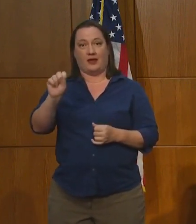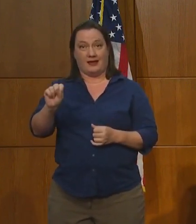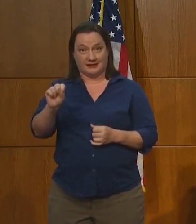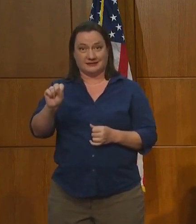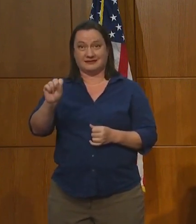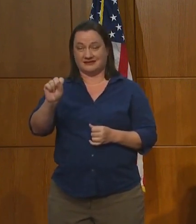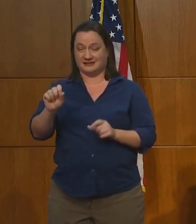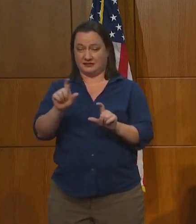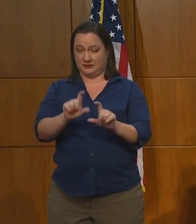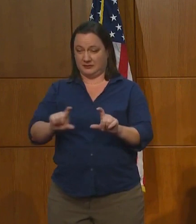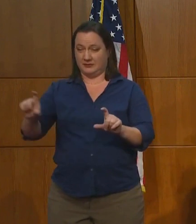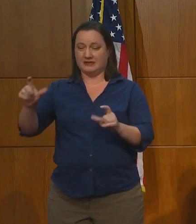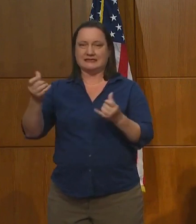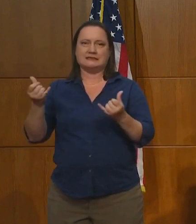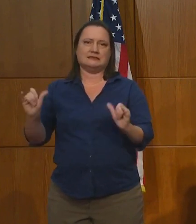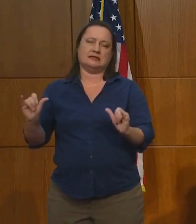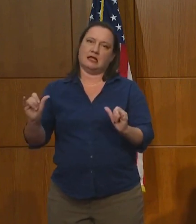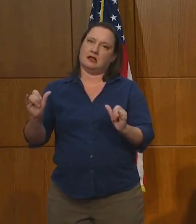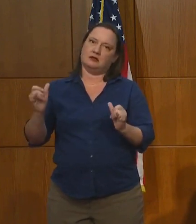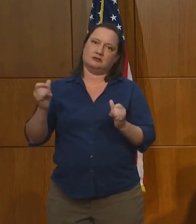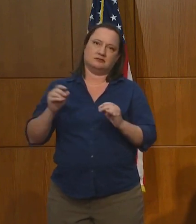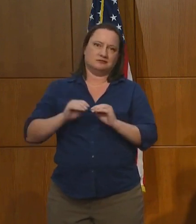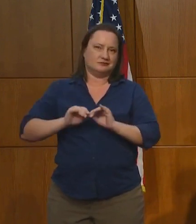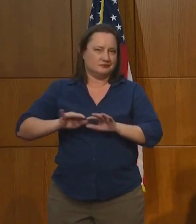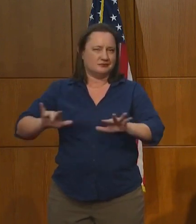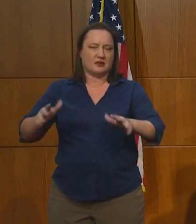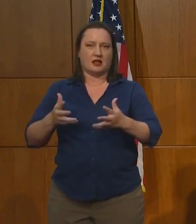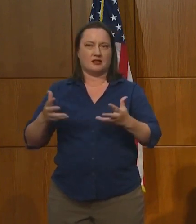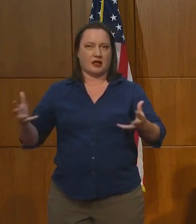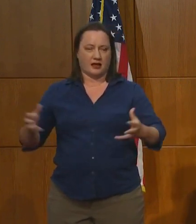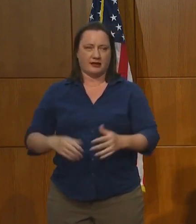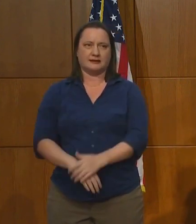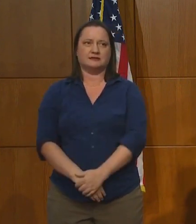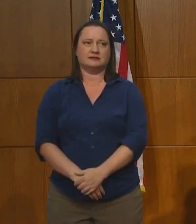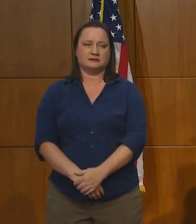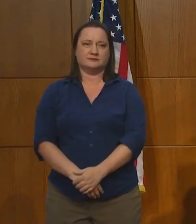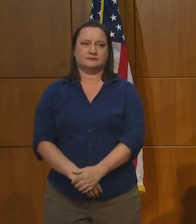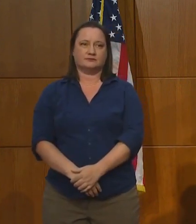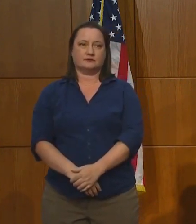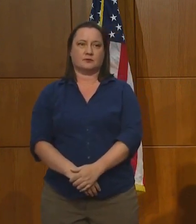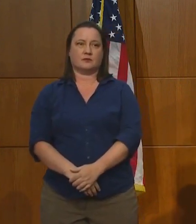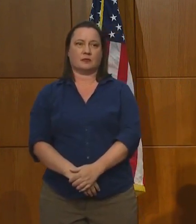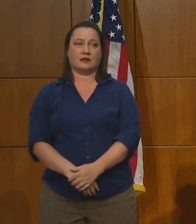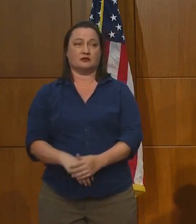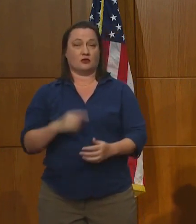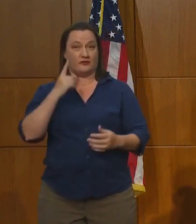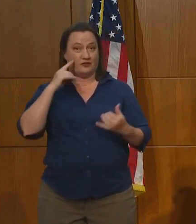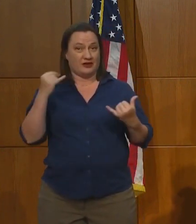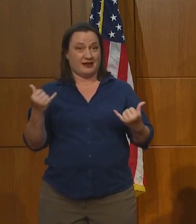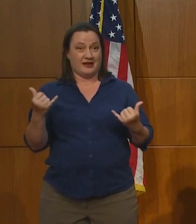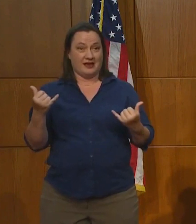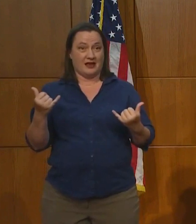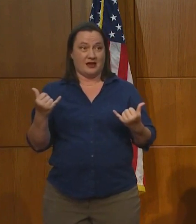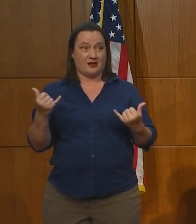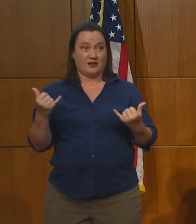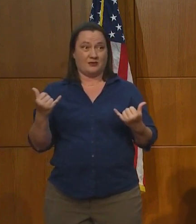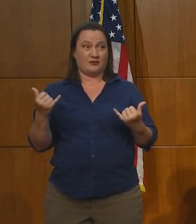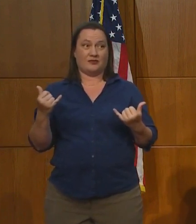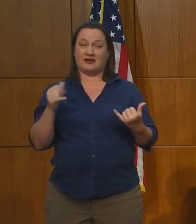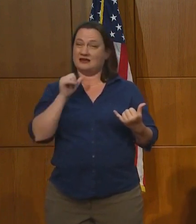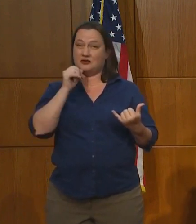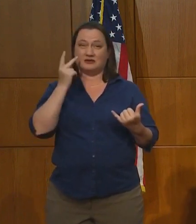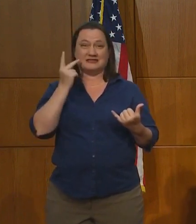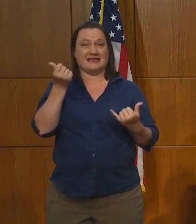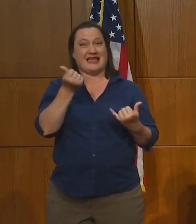not affecting it. So I think the bottom line is, I don't think, unless someone else tells me differently, there is nothing to slow this